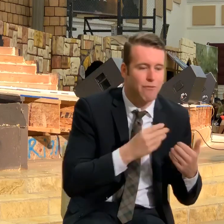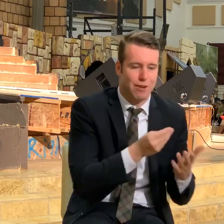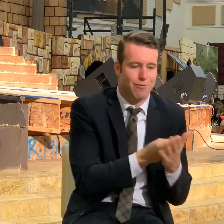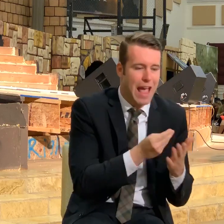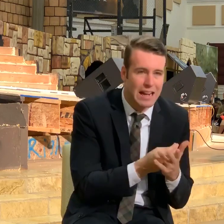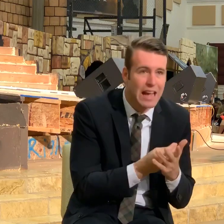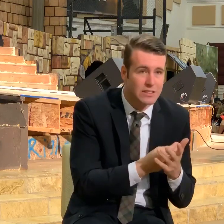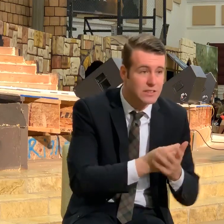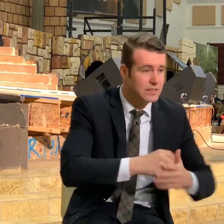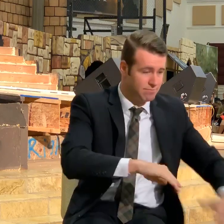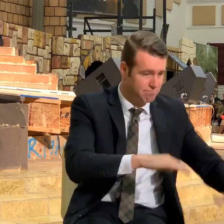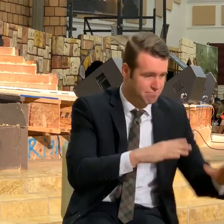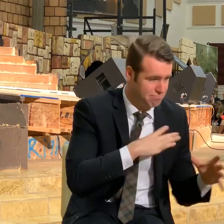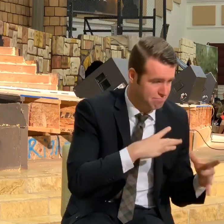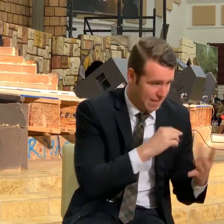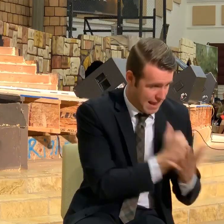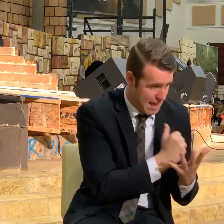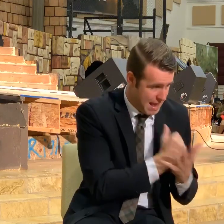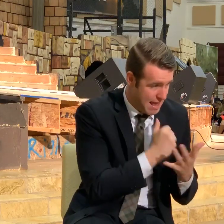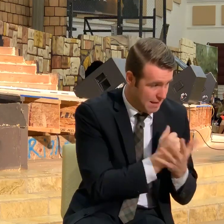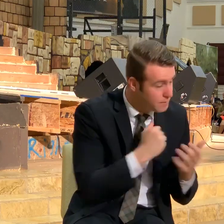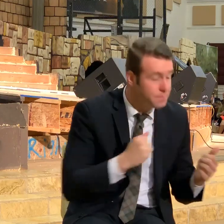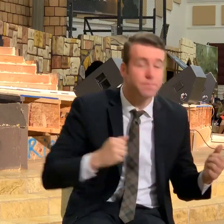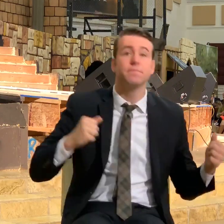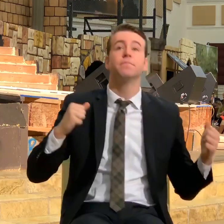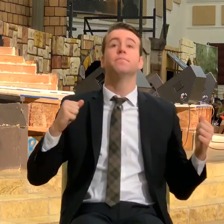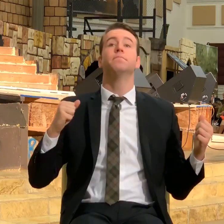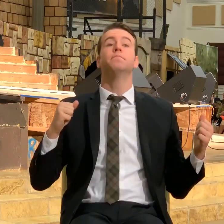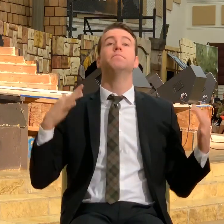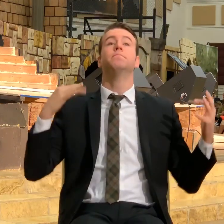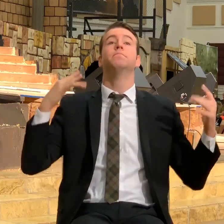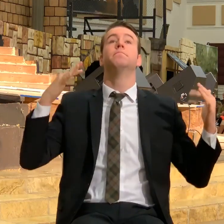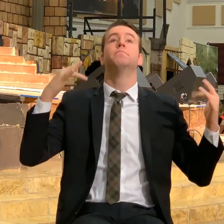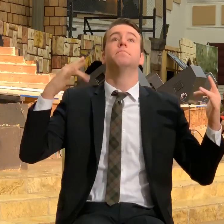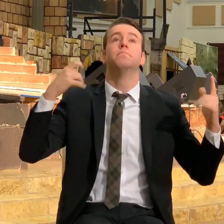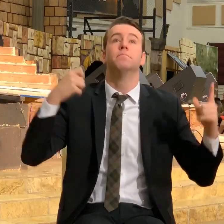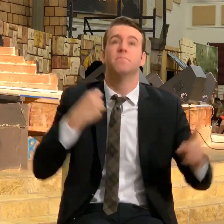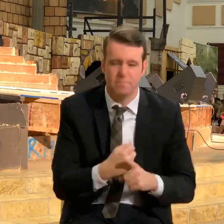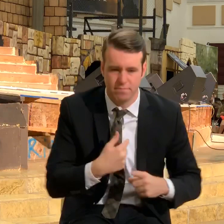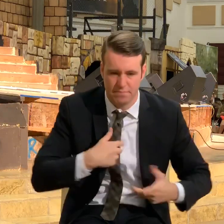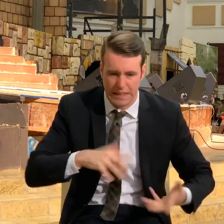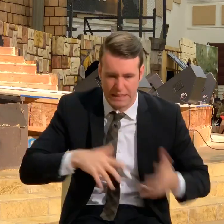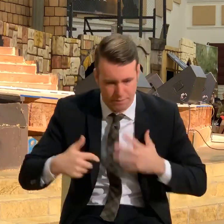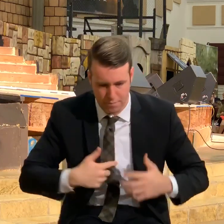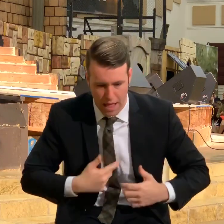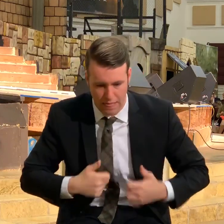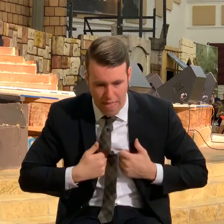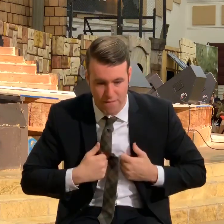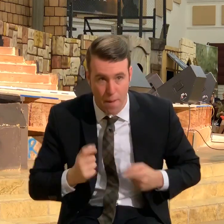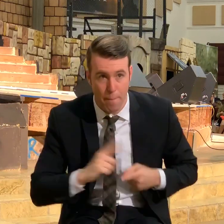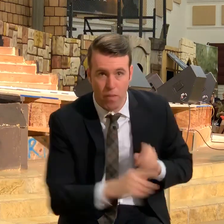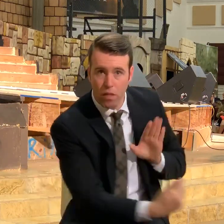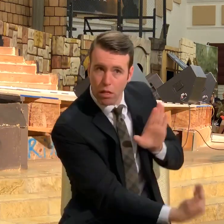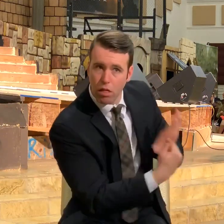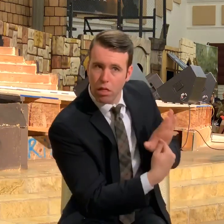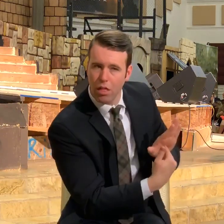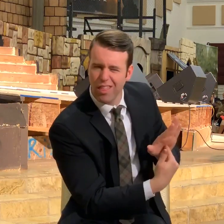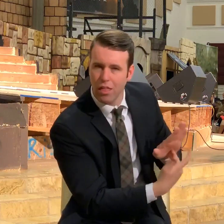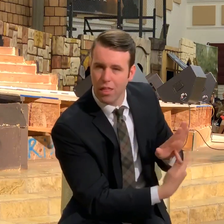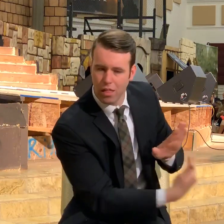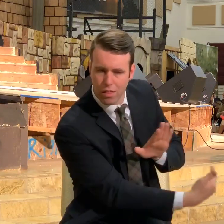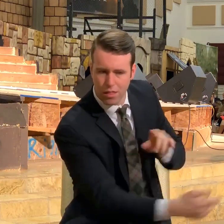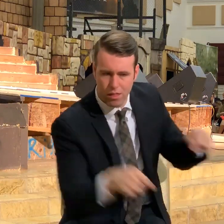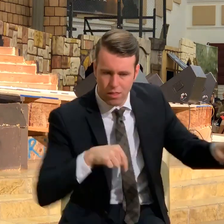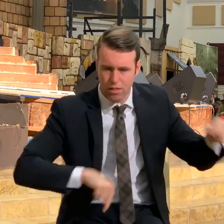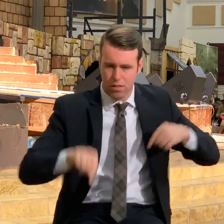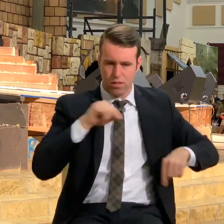finances. And here it is that when they had needs, he said, I treated them as if they were a brother. I treated